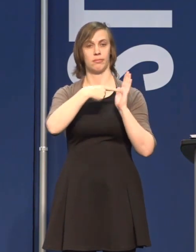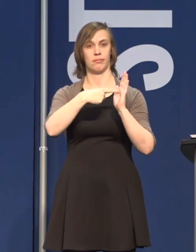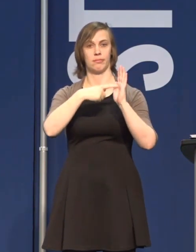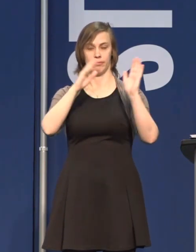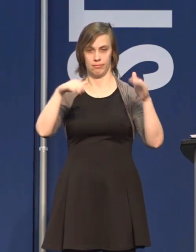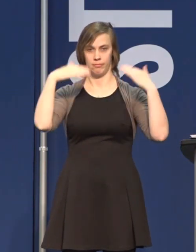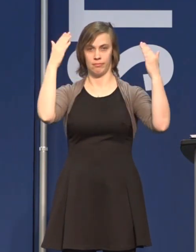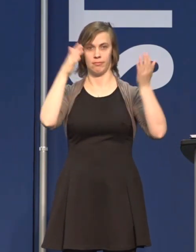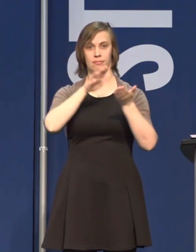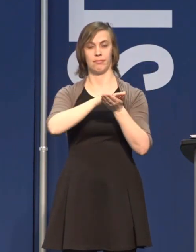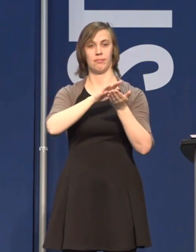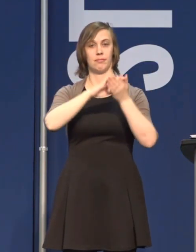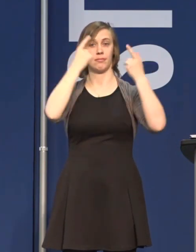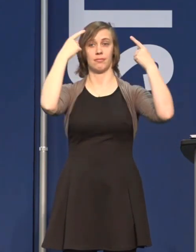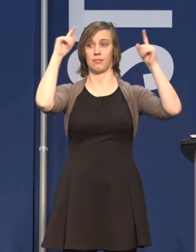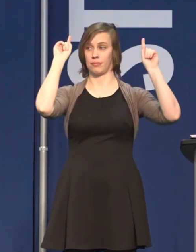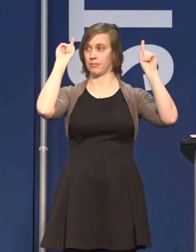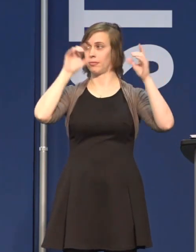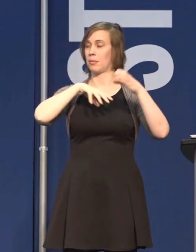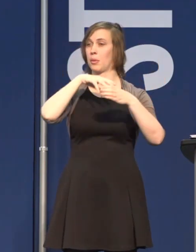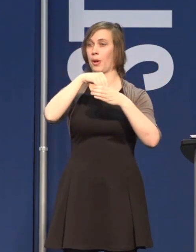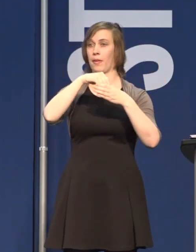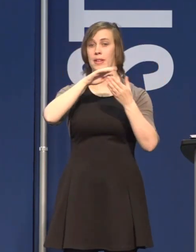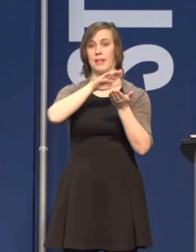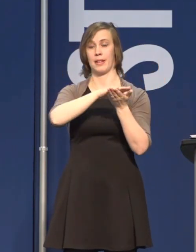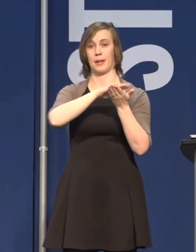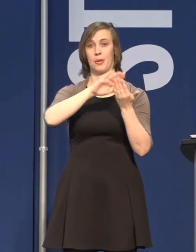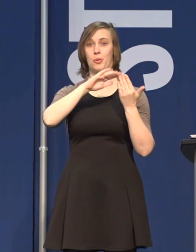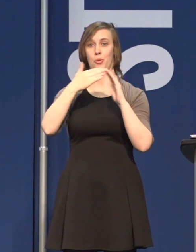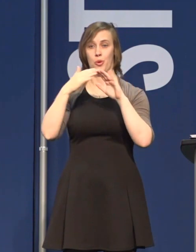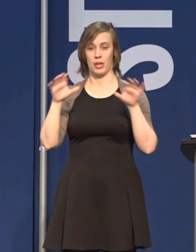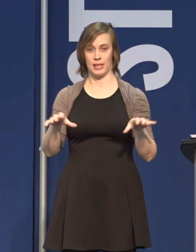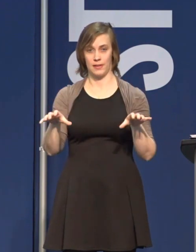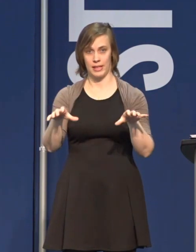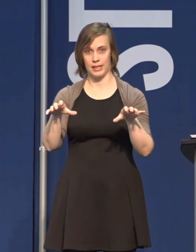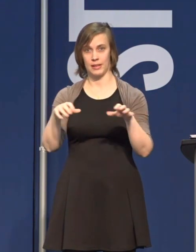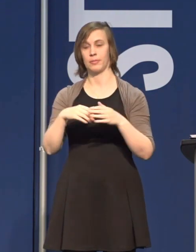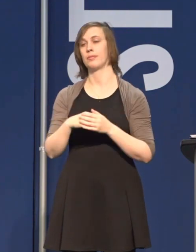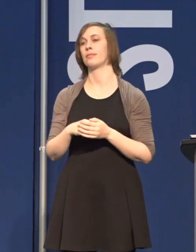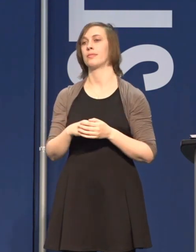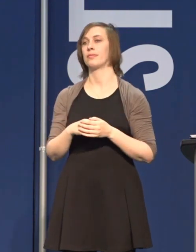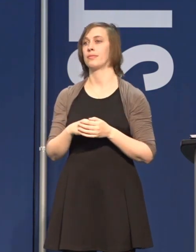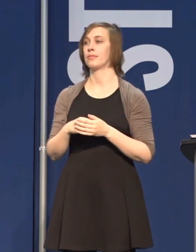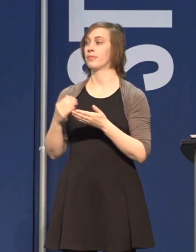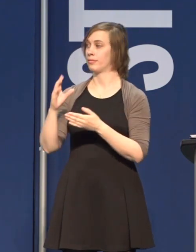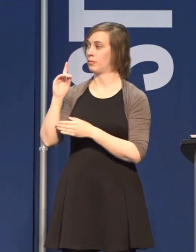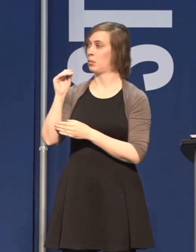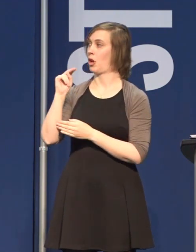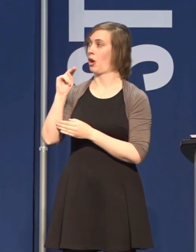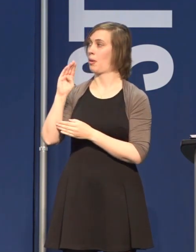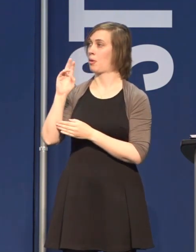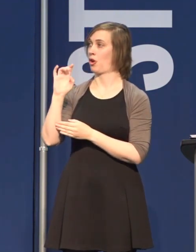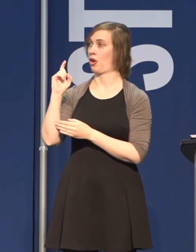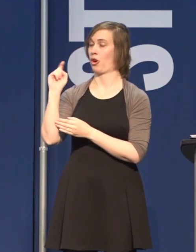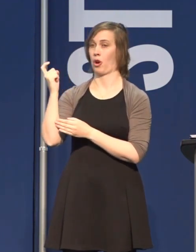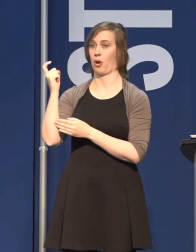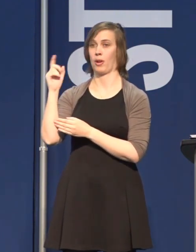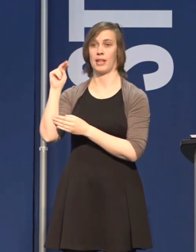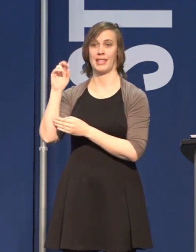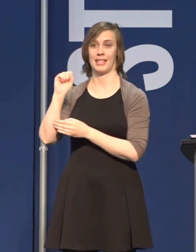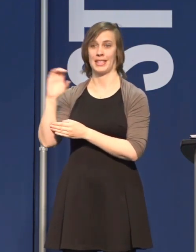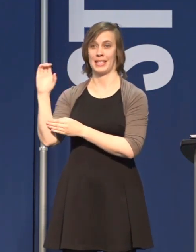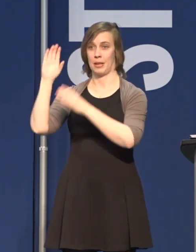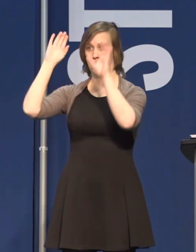academic achievement and contributed to campus and/or community activities. I now ask Don Bureau, NSCC